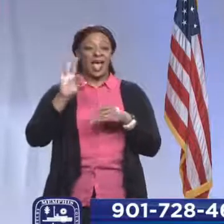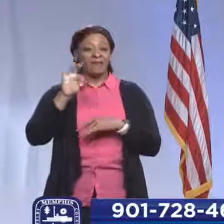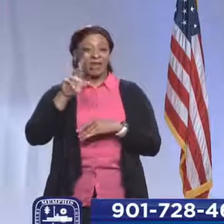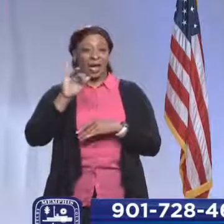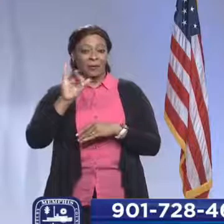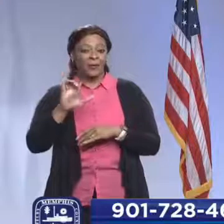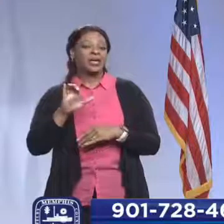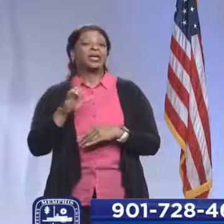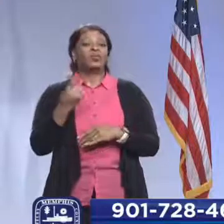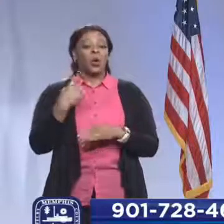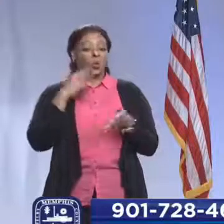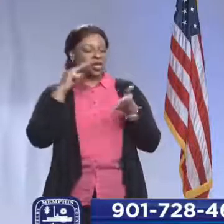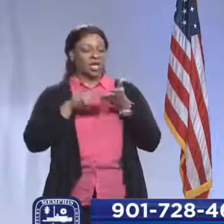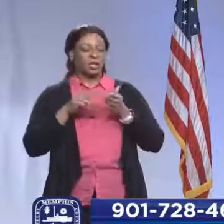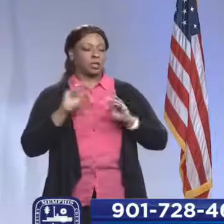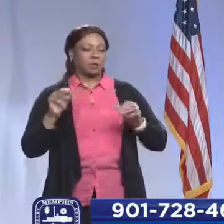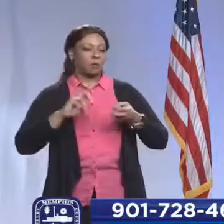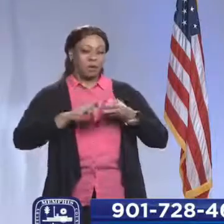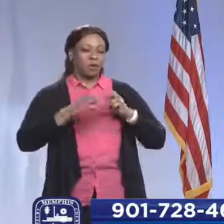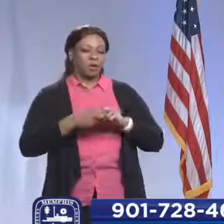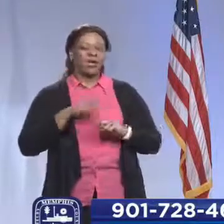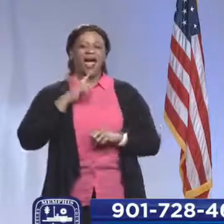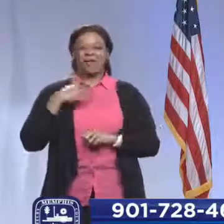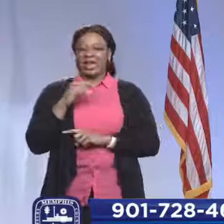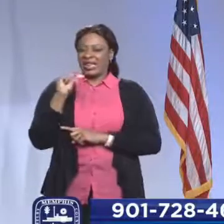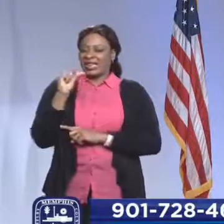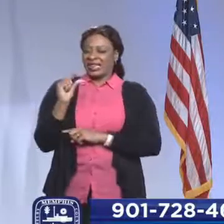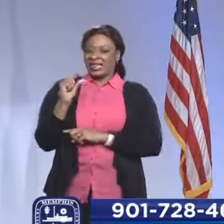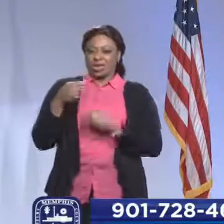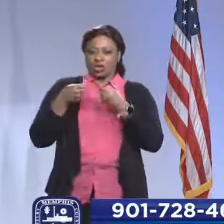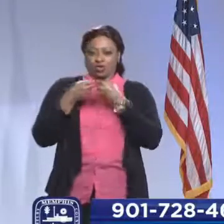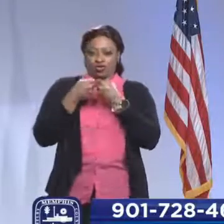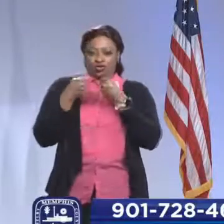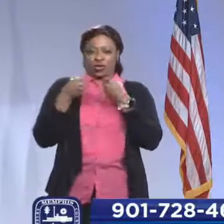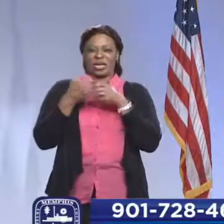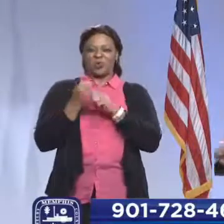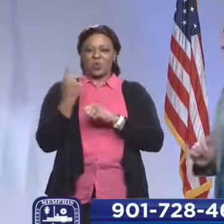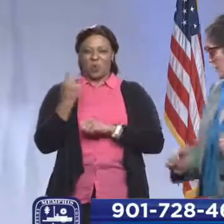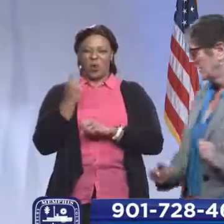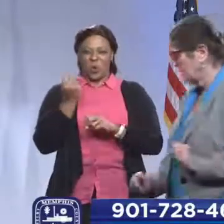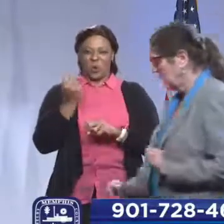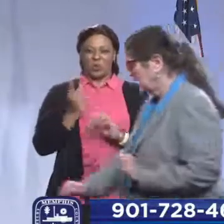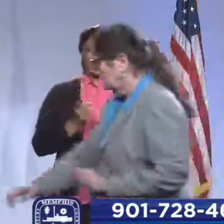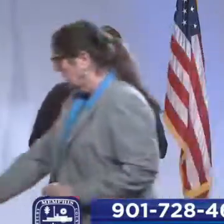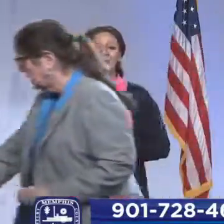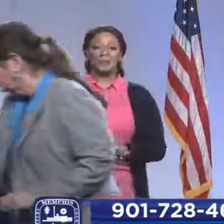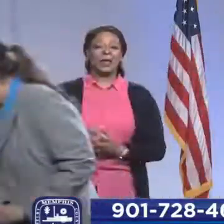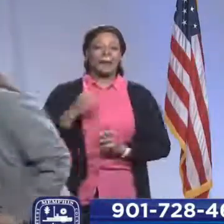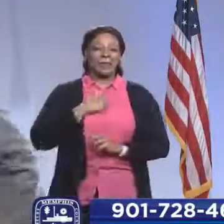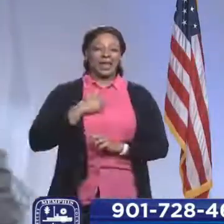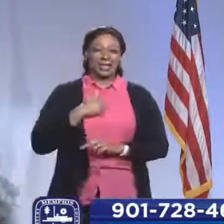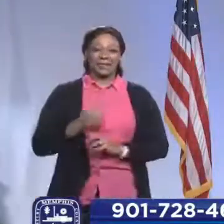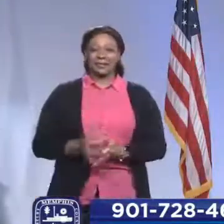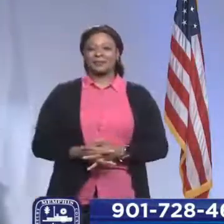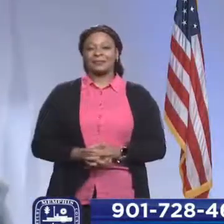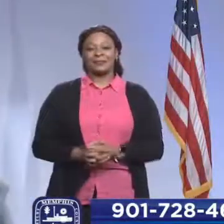have not been problematic. They do actually have a little bit of a stretch to them. I'm actually going to get one so I can show it again. I apologize.